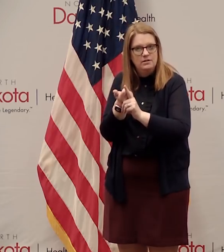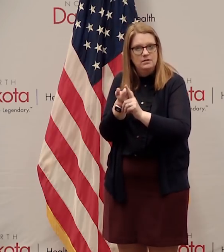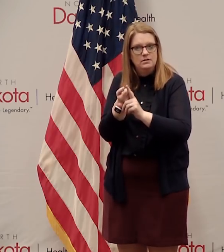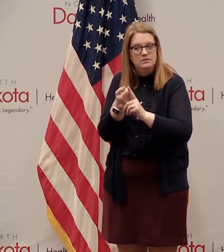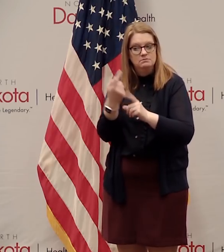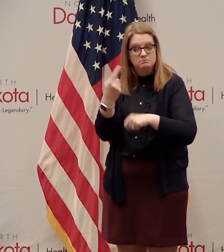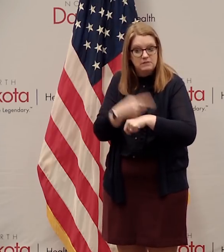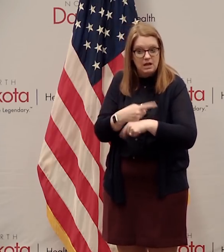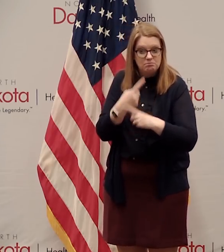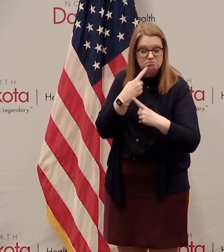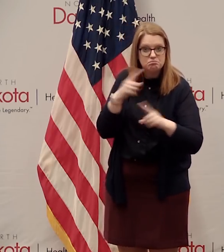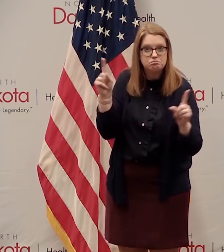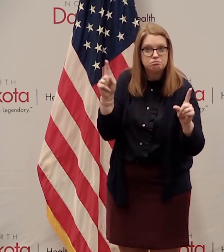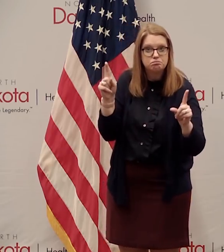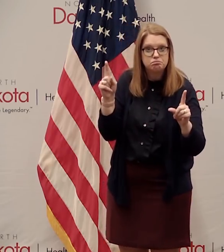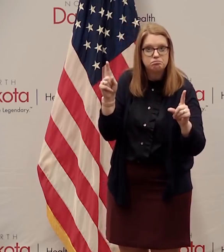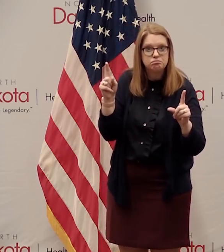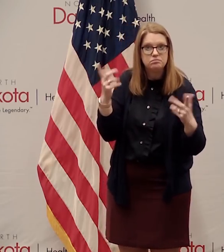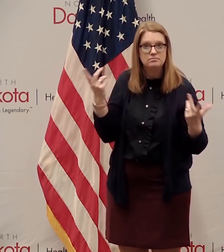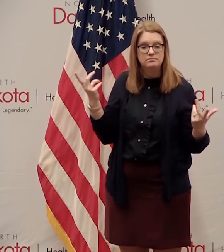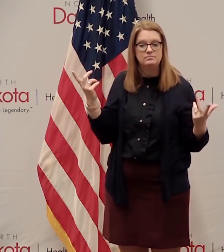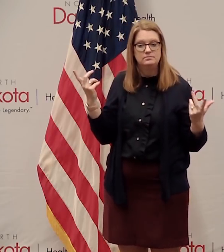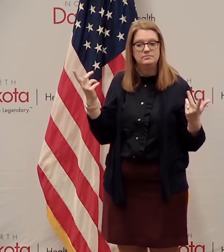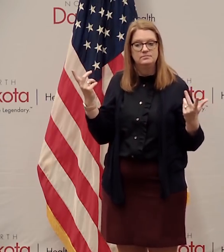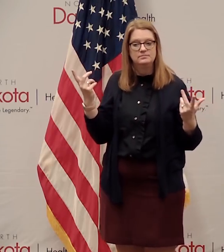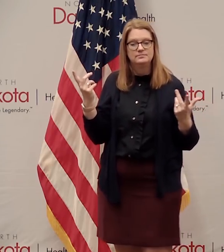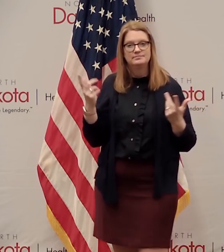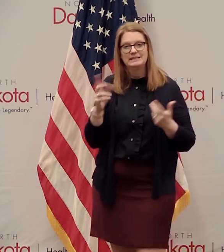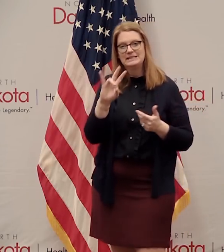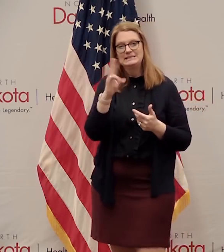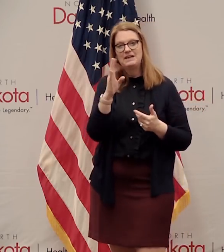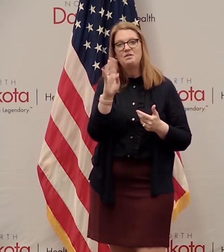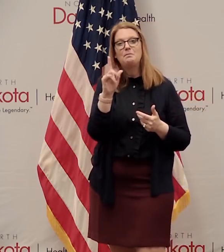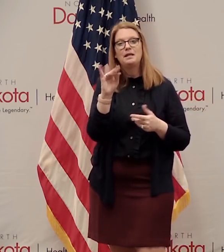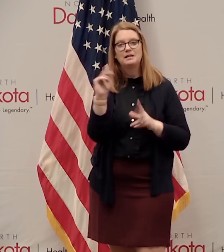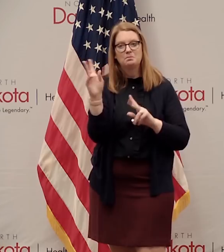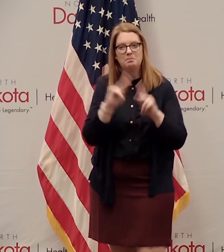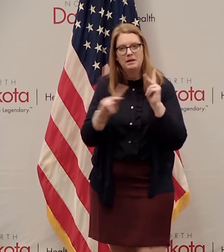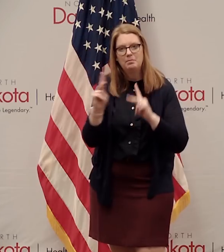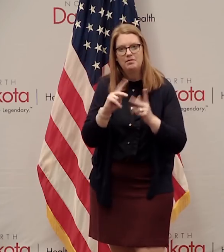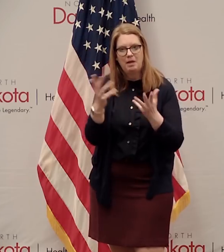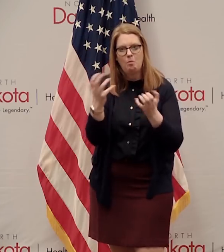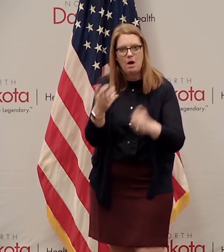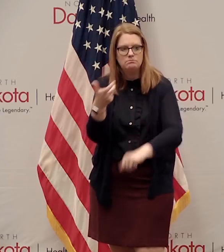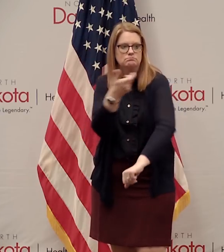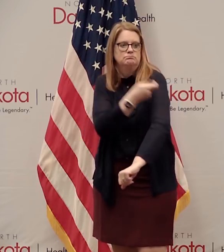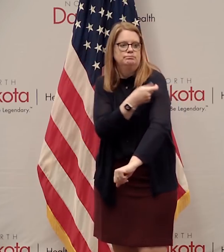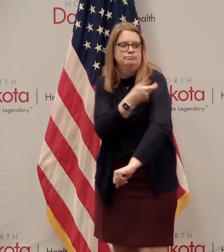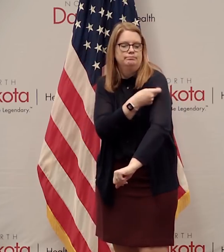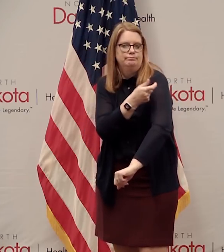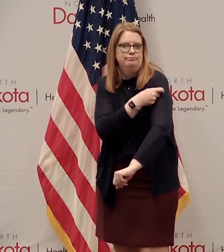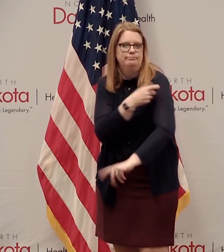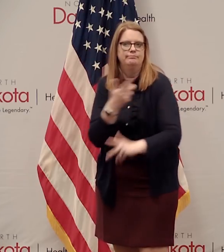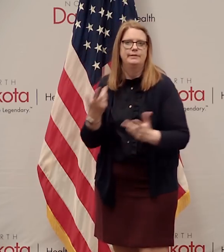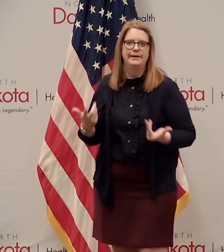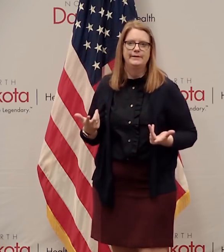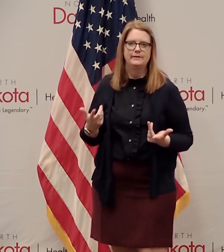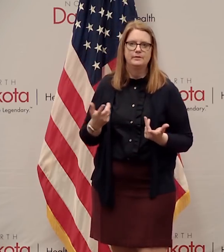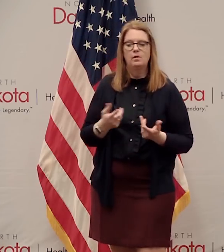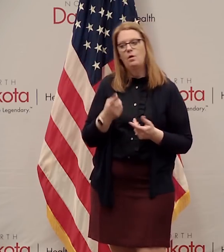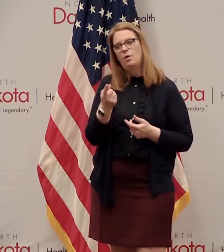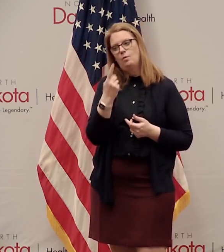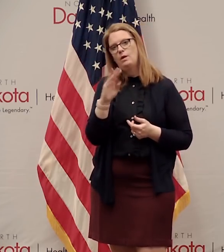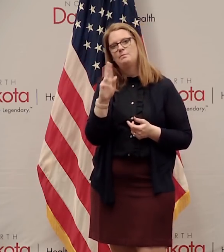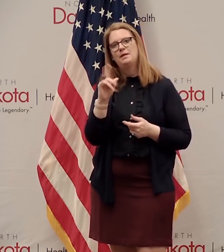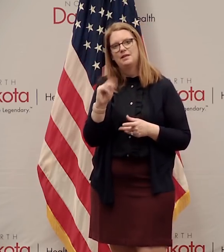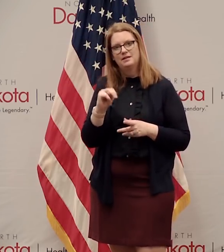it works, you're going to have something like 7 billion people that probably want the vaccine, or at least 1 billion of the